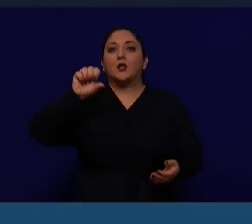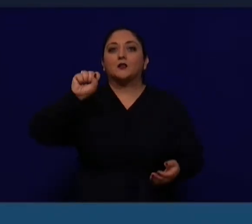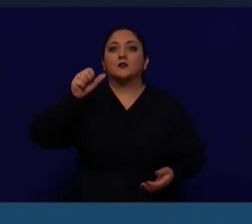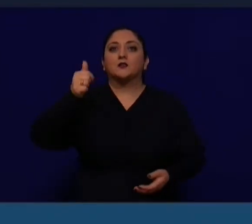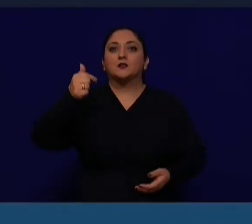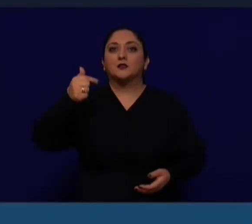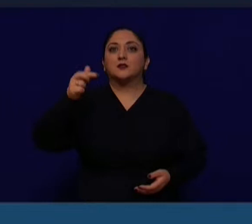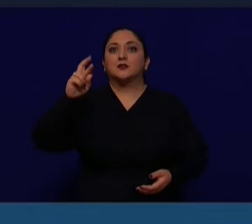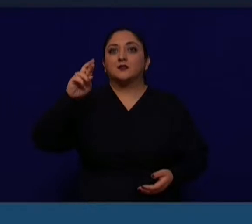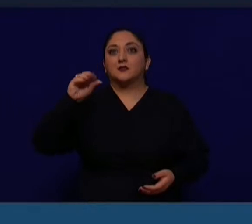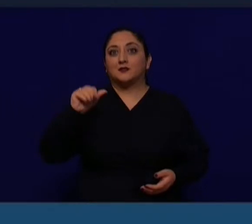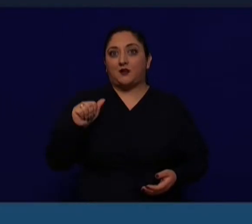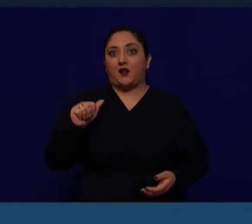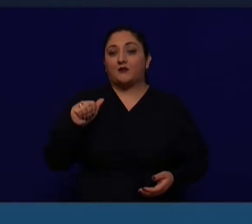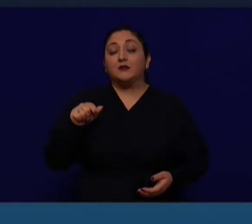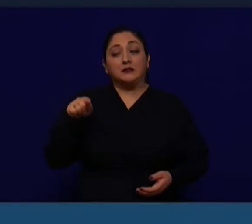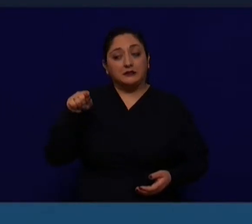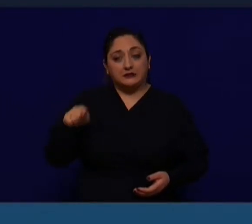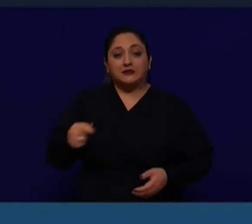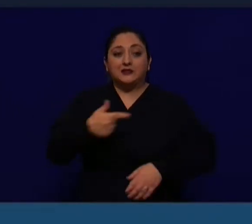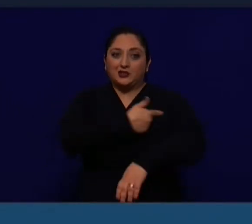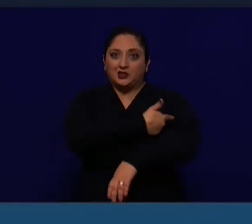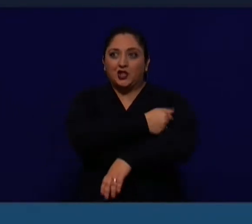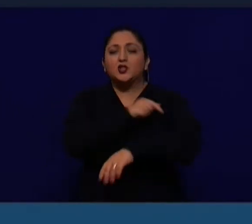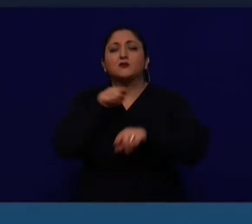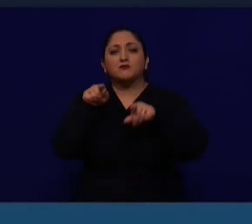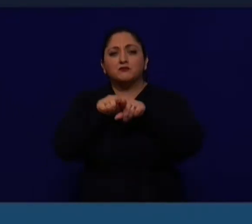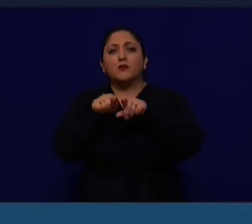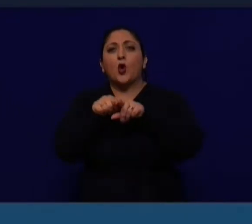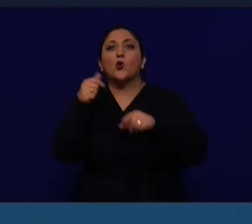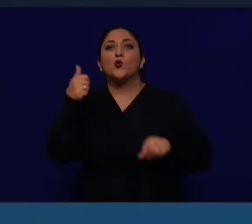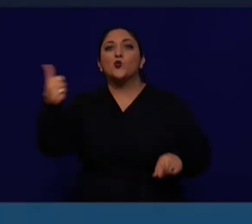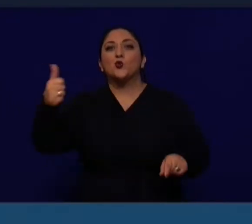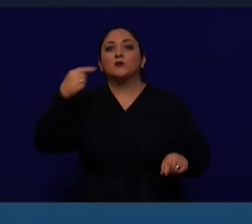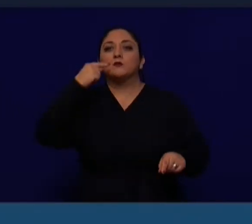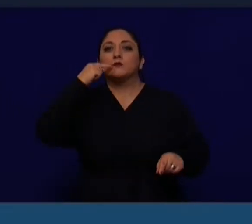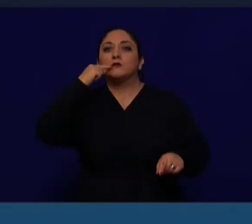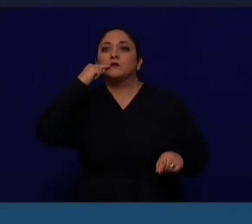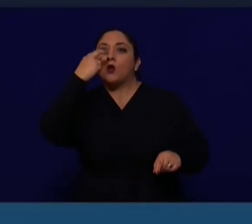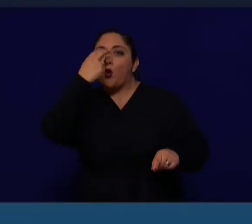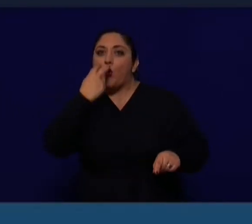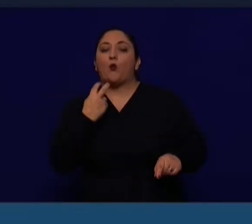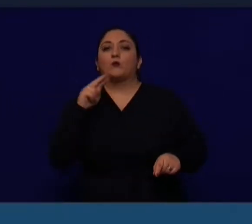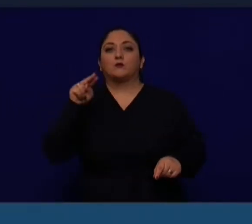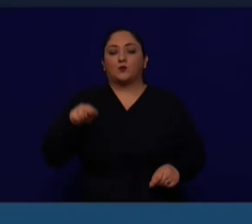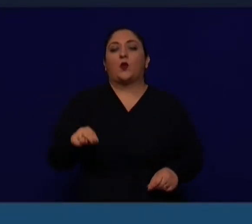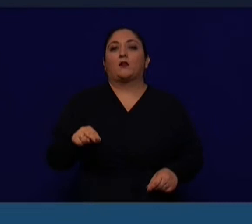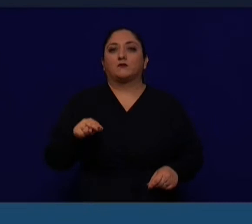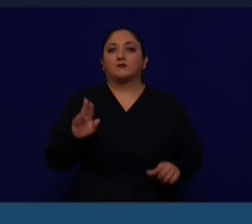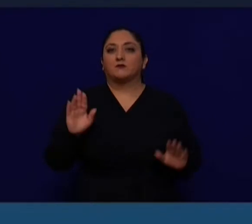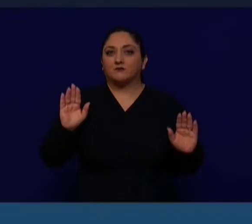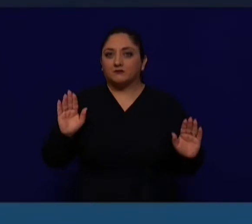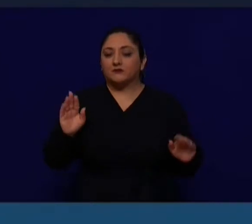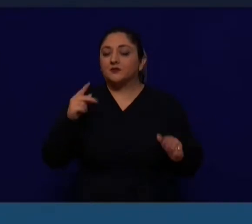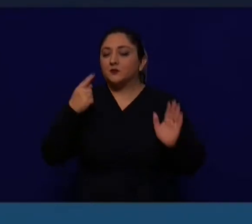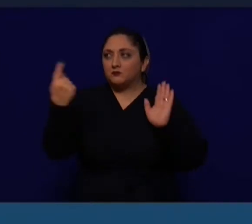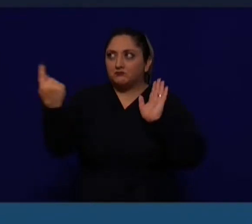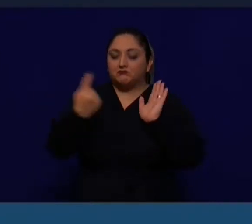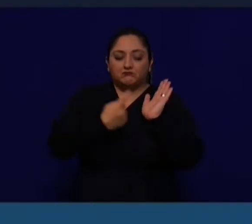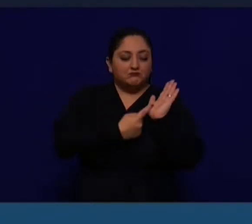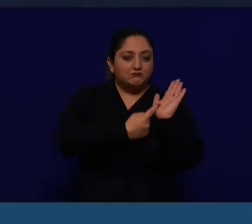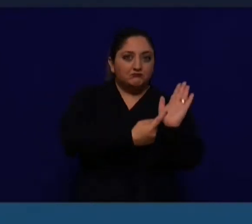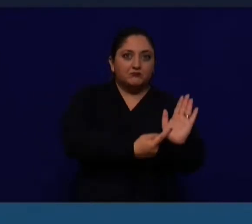and also the actual rollout of the vaccination program and the evidence coming out from these has shown us that the